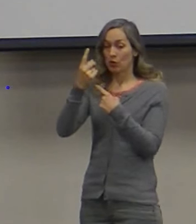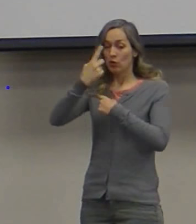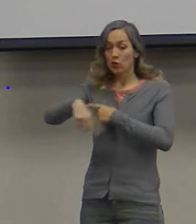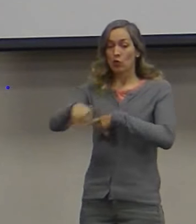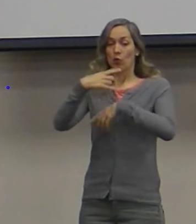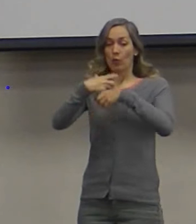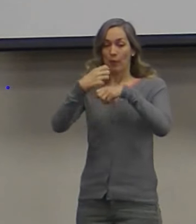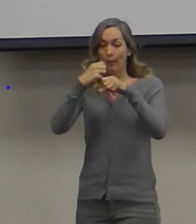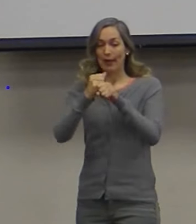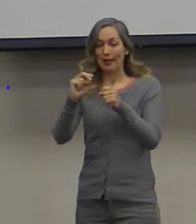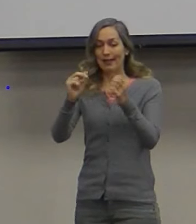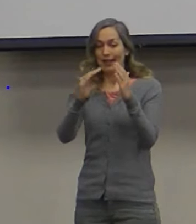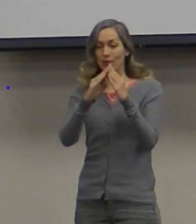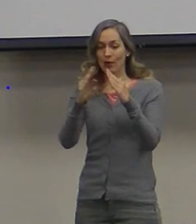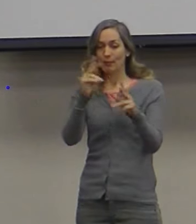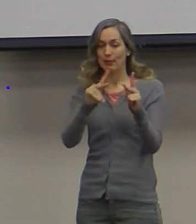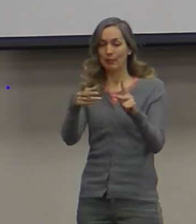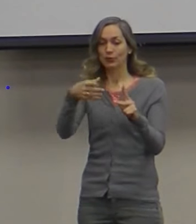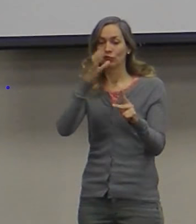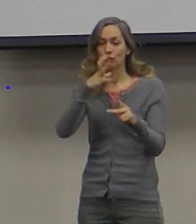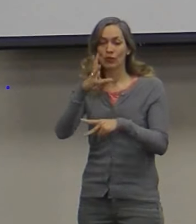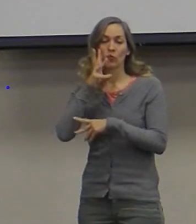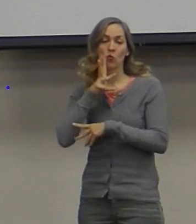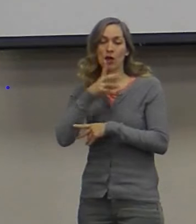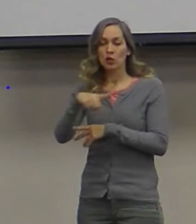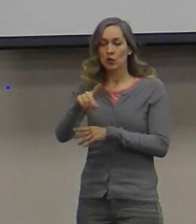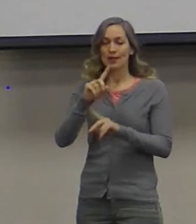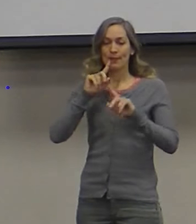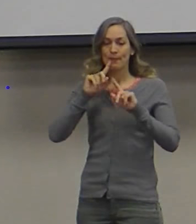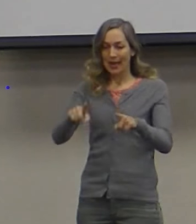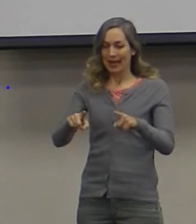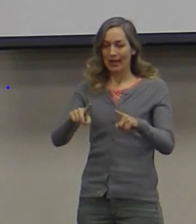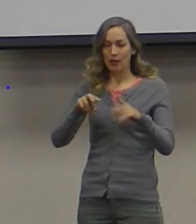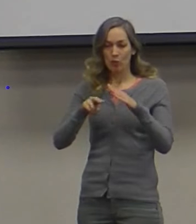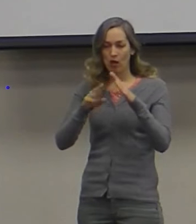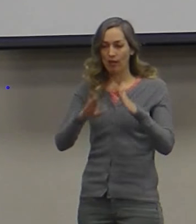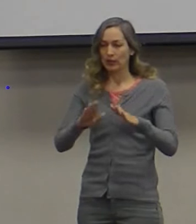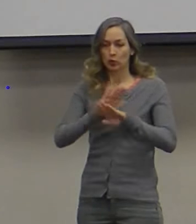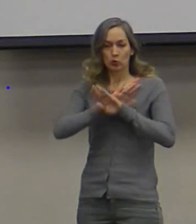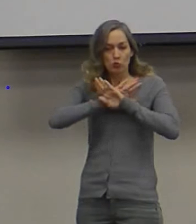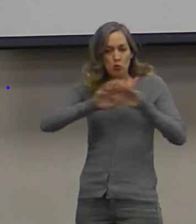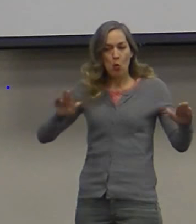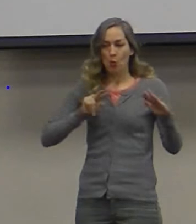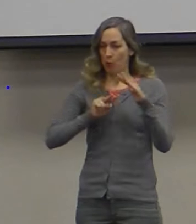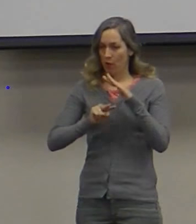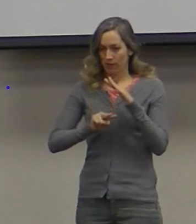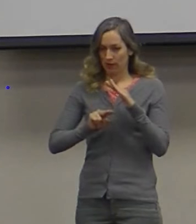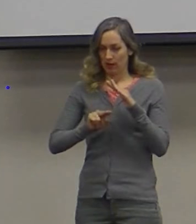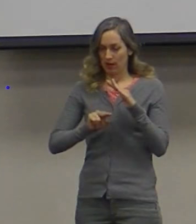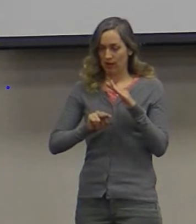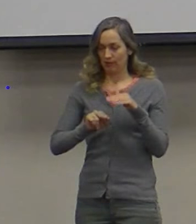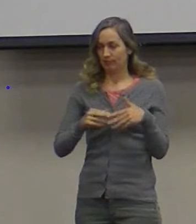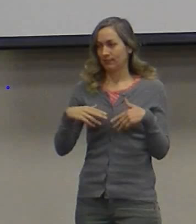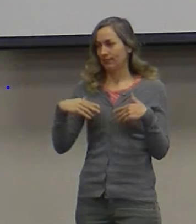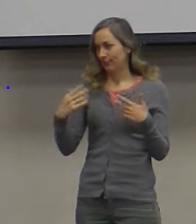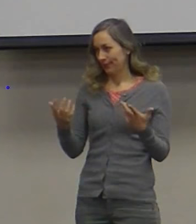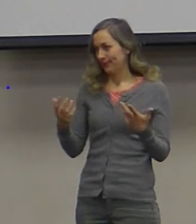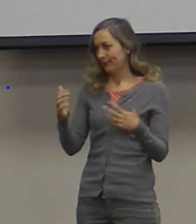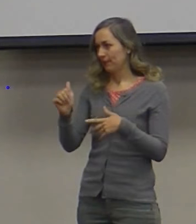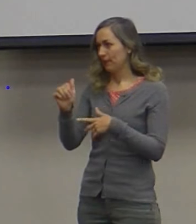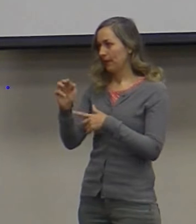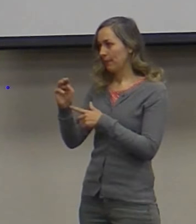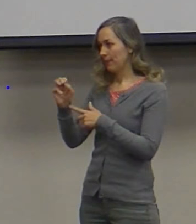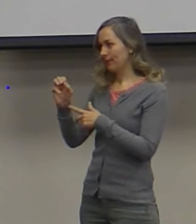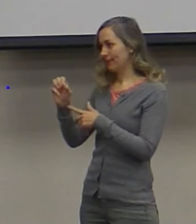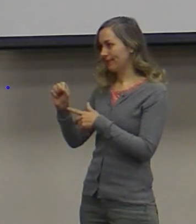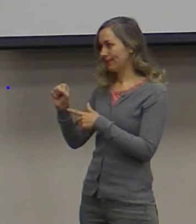and commanded the prophets, you shall not prophesy." Yet here Amos is, in a place